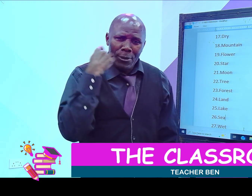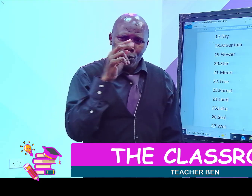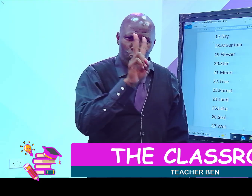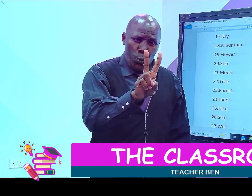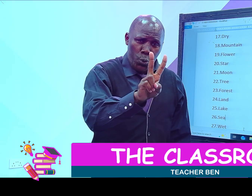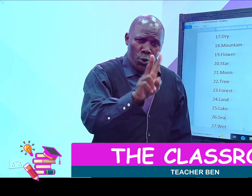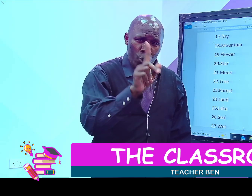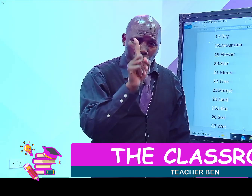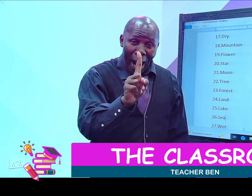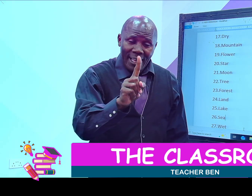21,